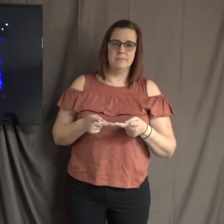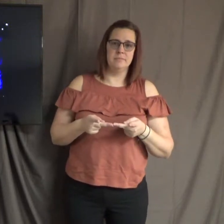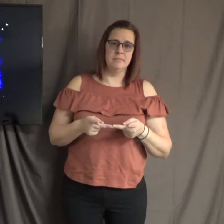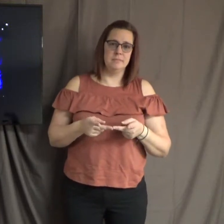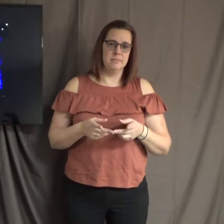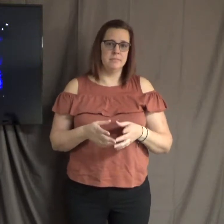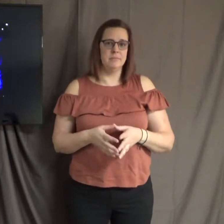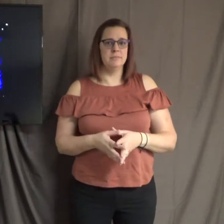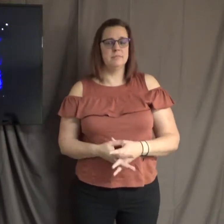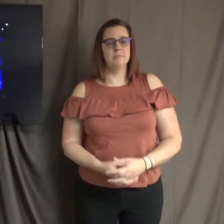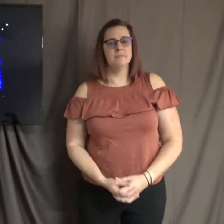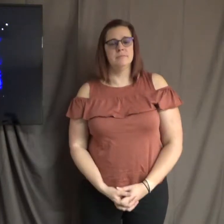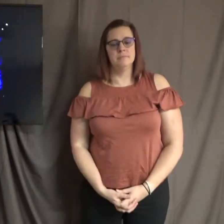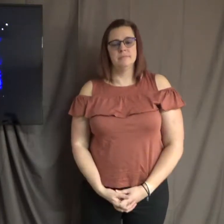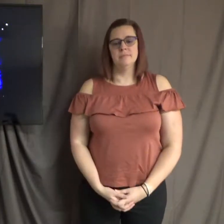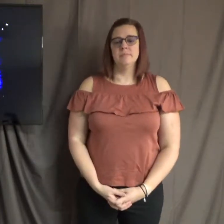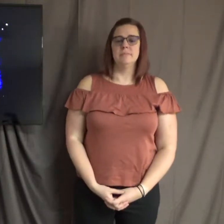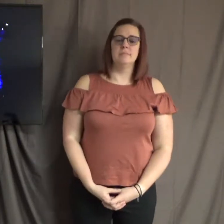place.